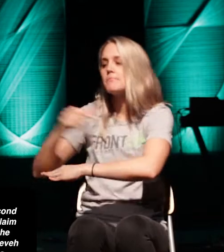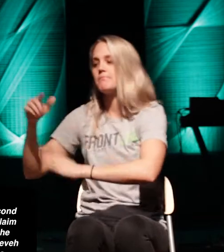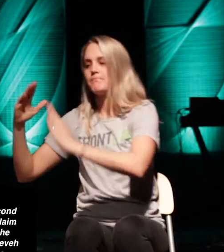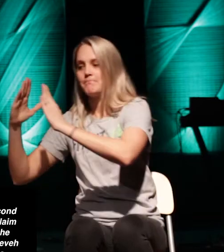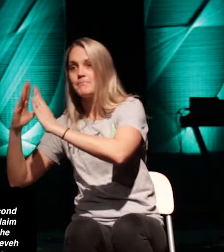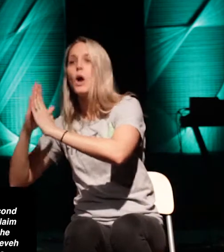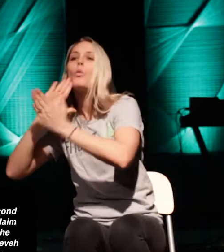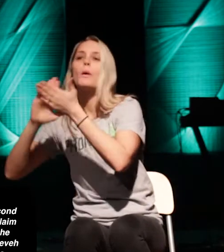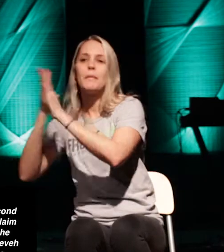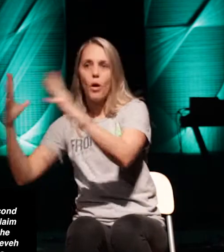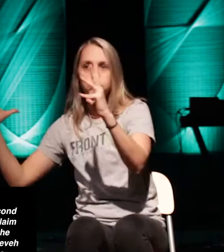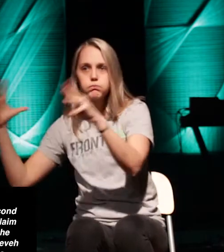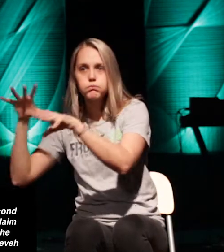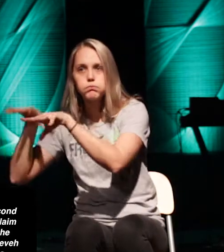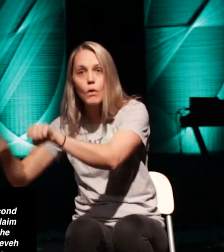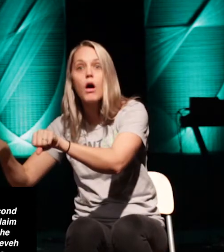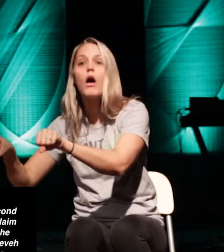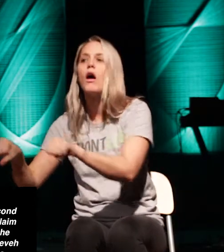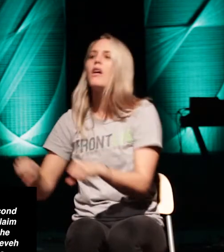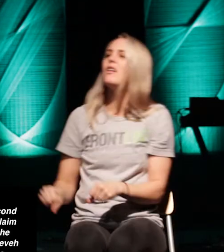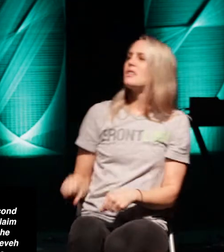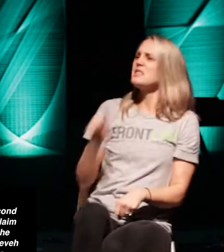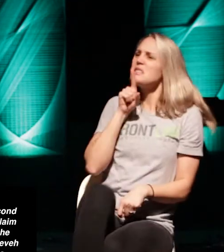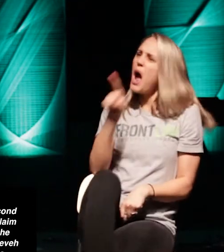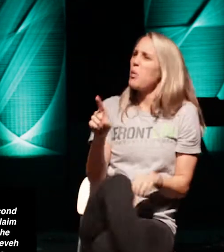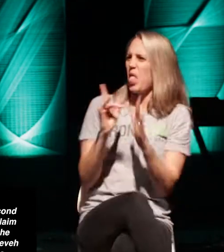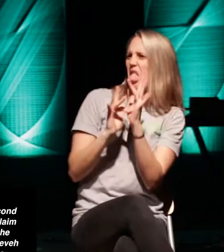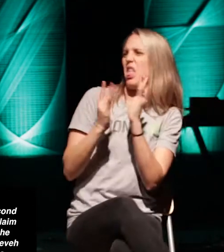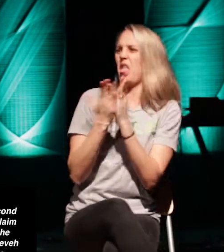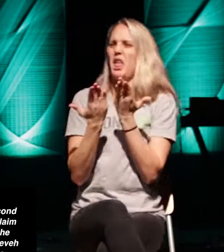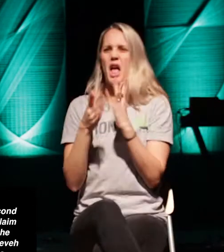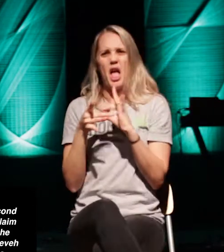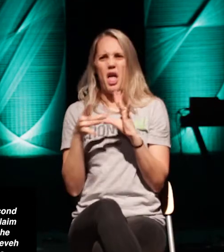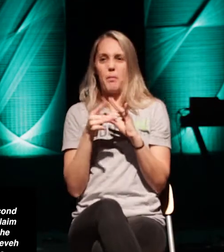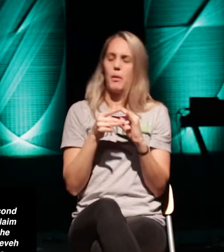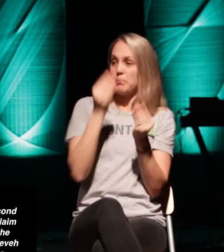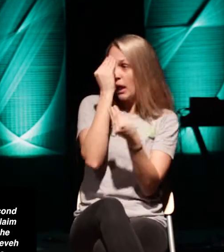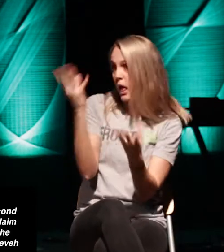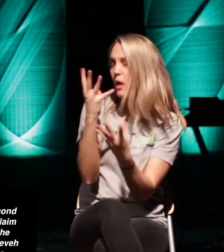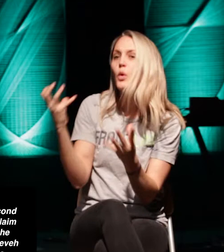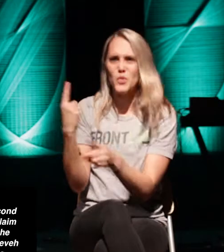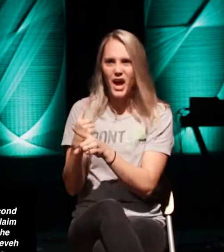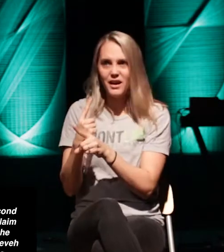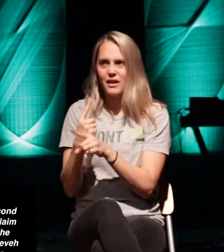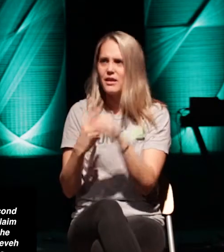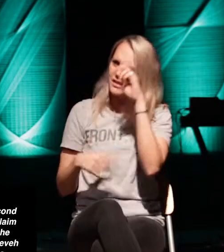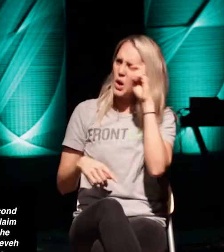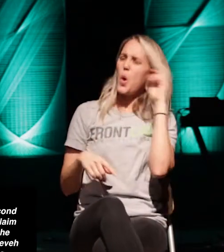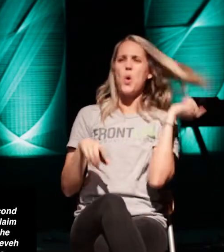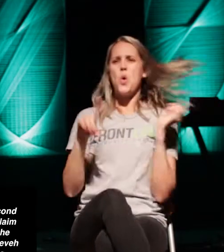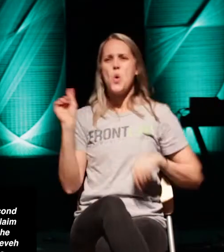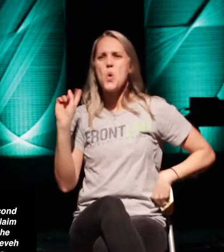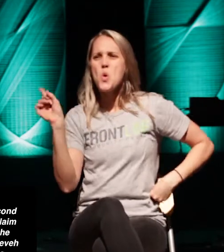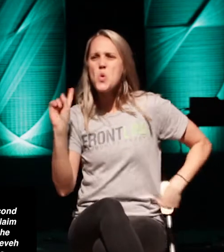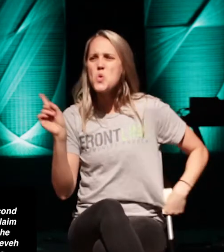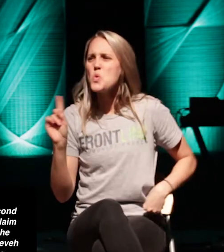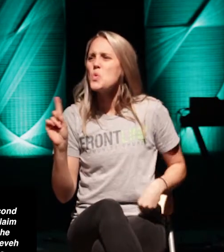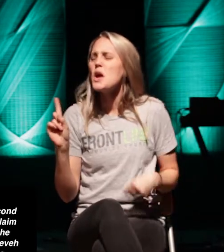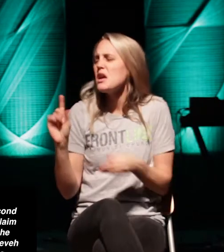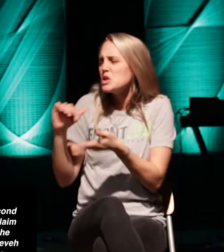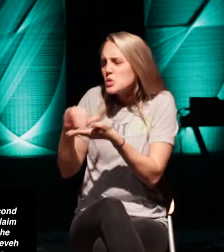will be overthrown. Not exactly a gospel message. Am I right? Where's the repentance? Where's